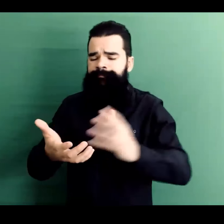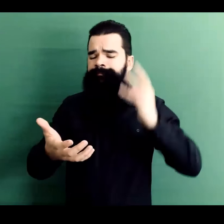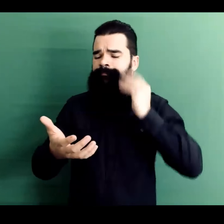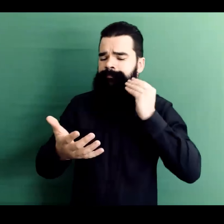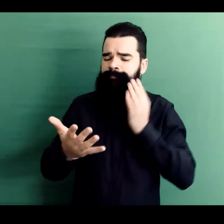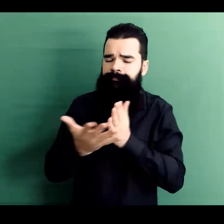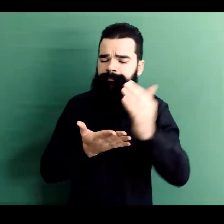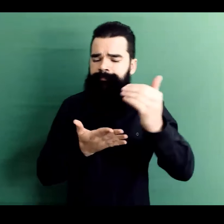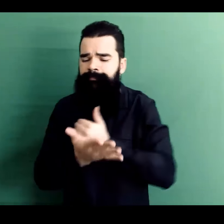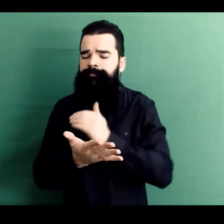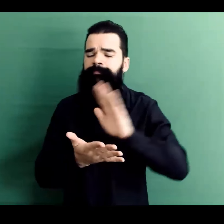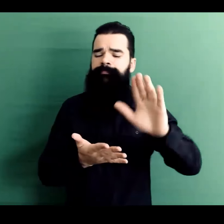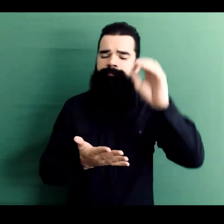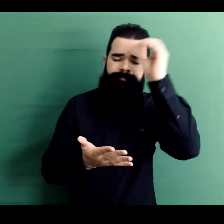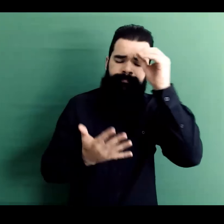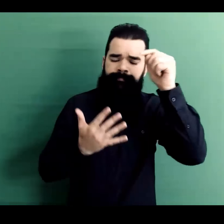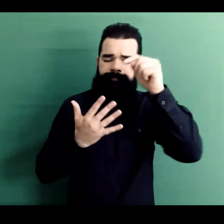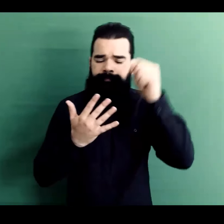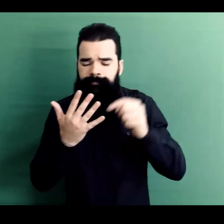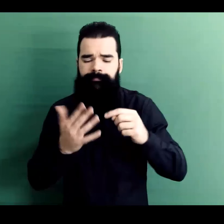All answers are anonymous.